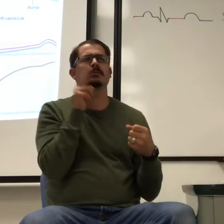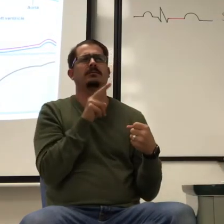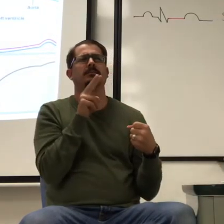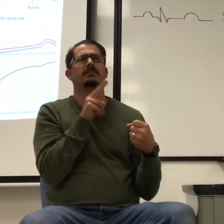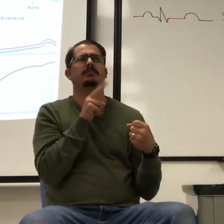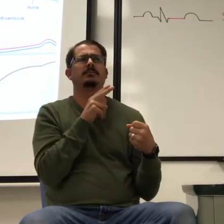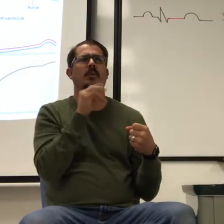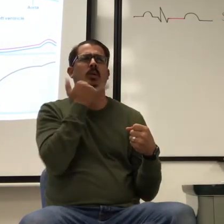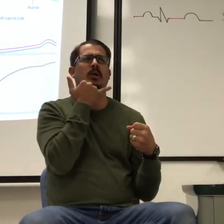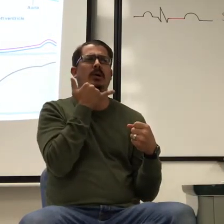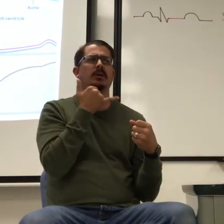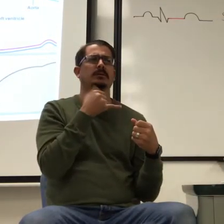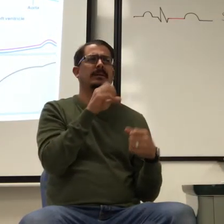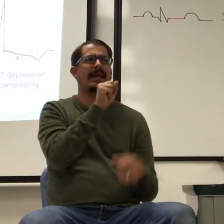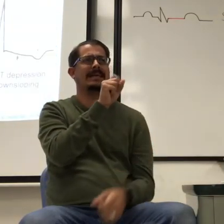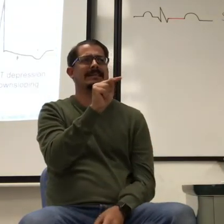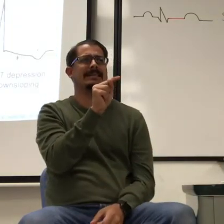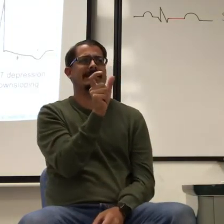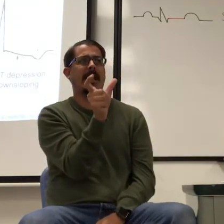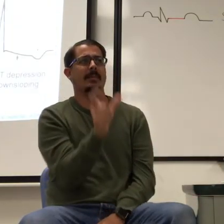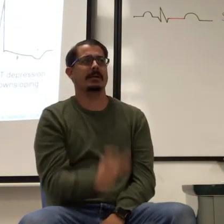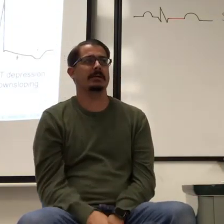an abnormality in the ST segment.